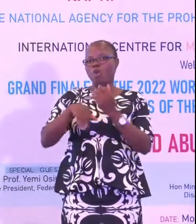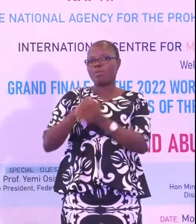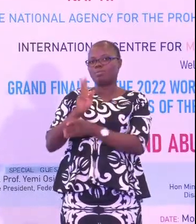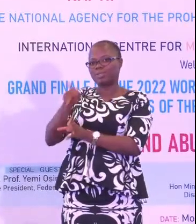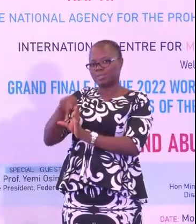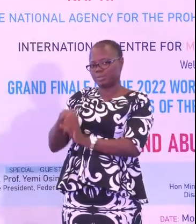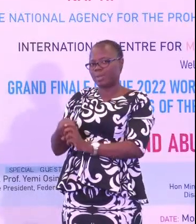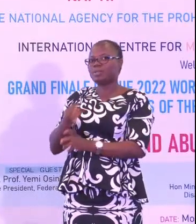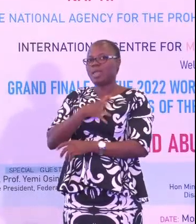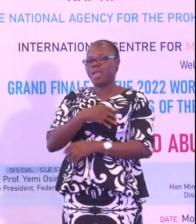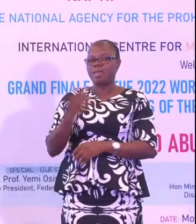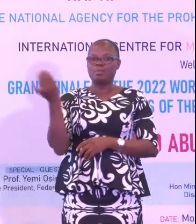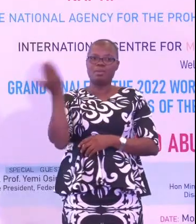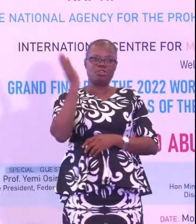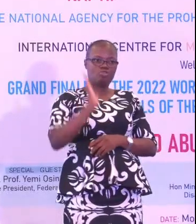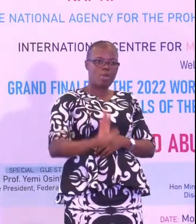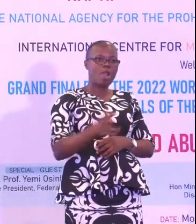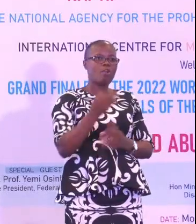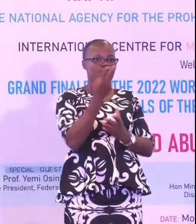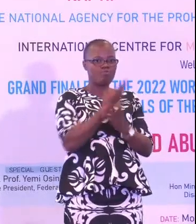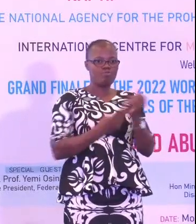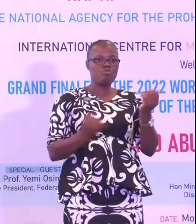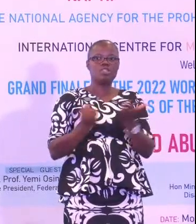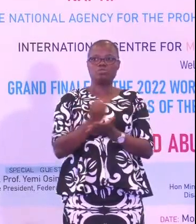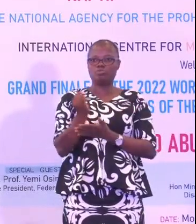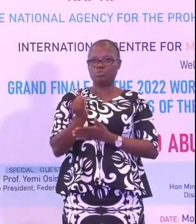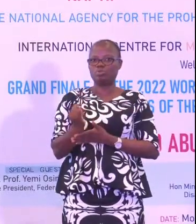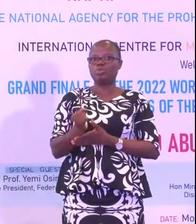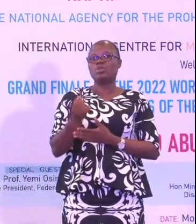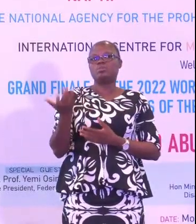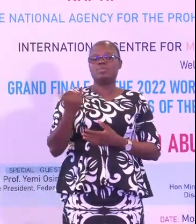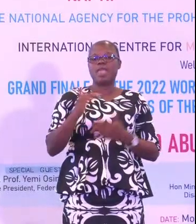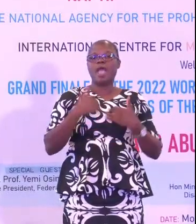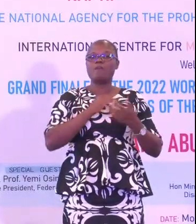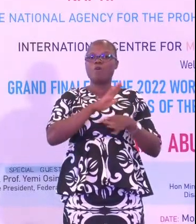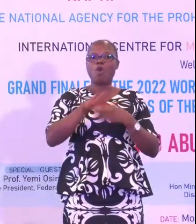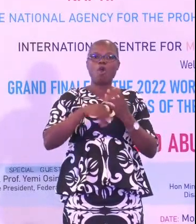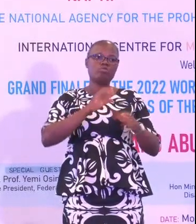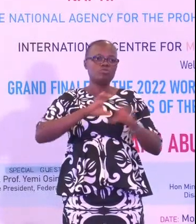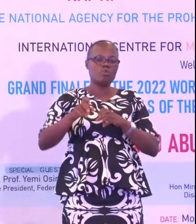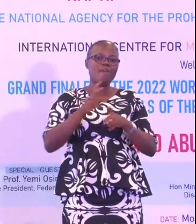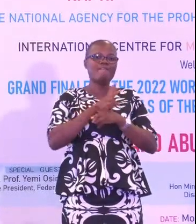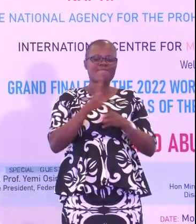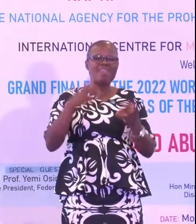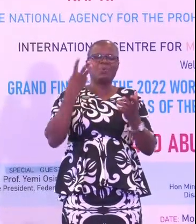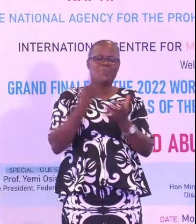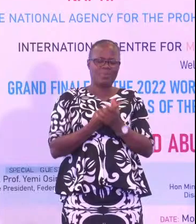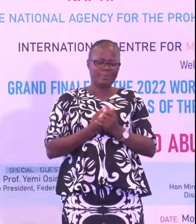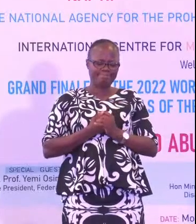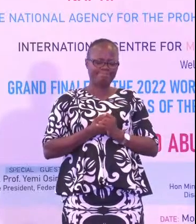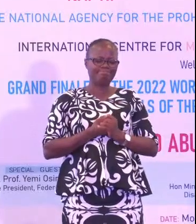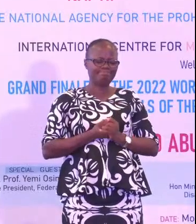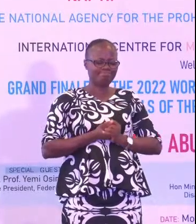participants and lecturers of both institutions. They have all done very well in